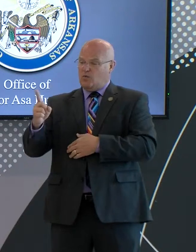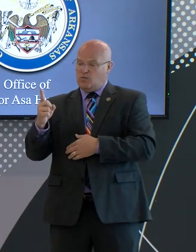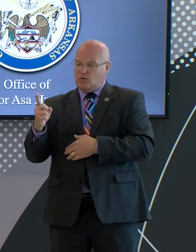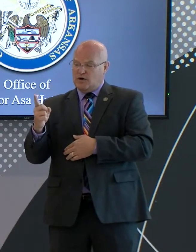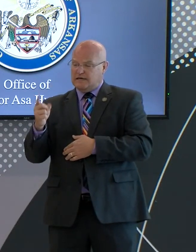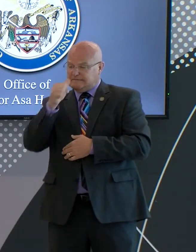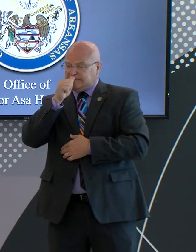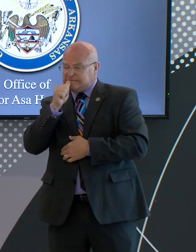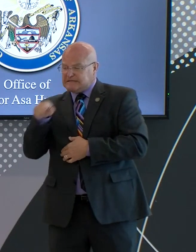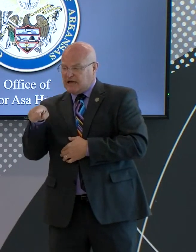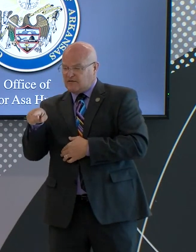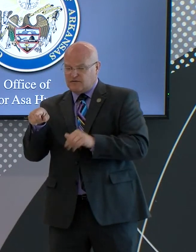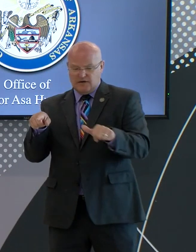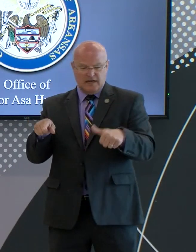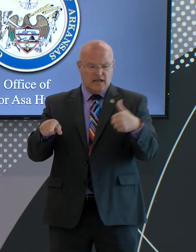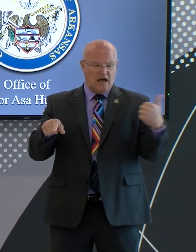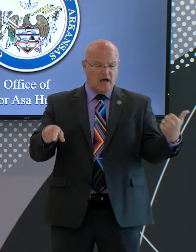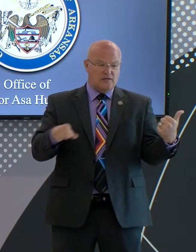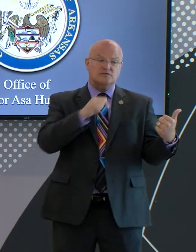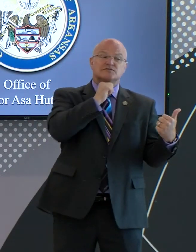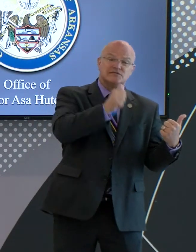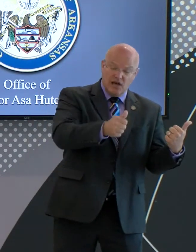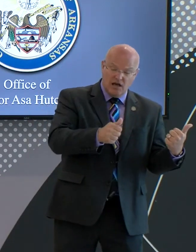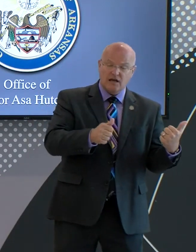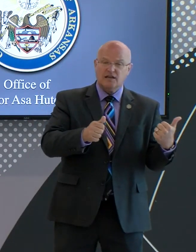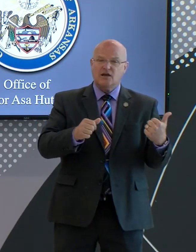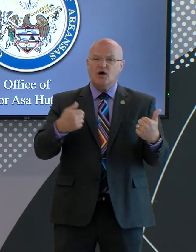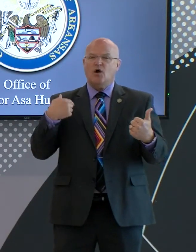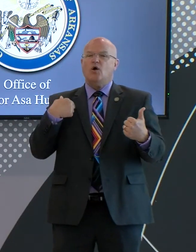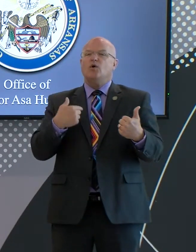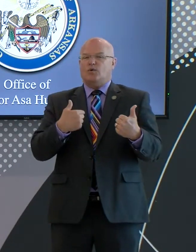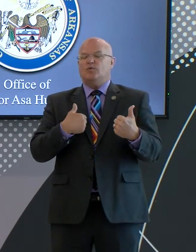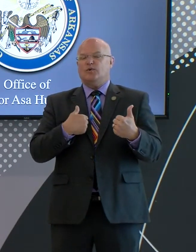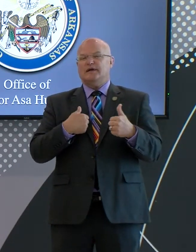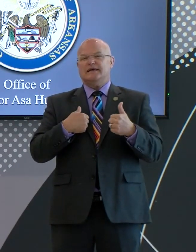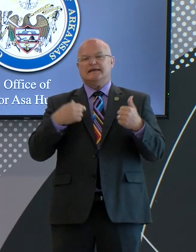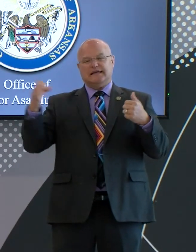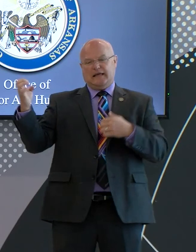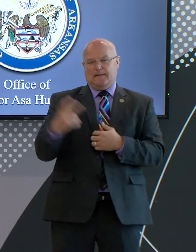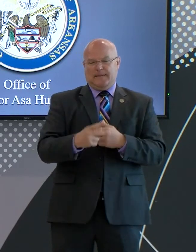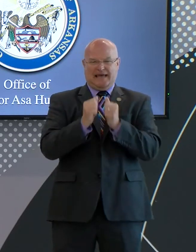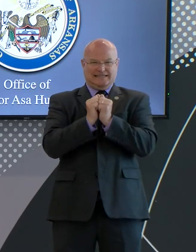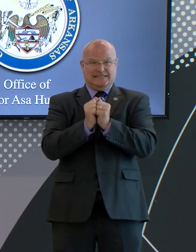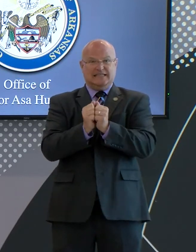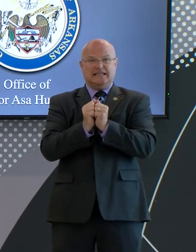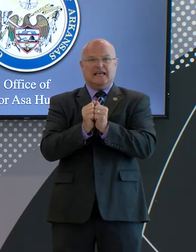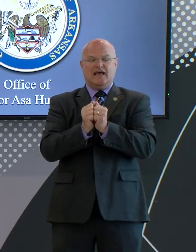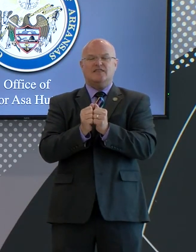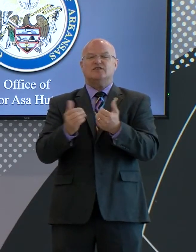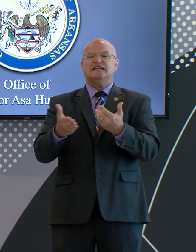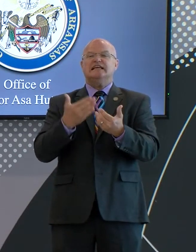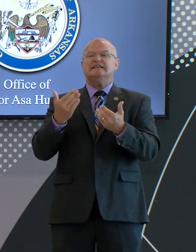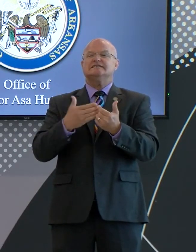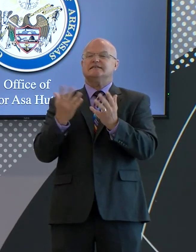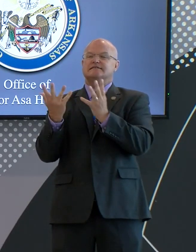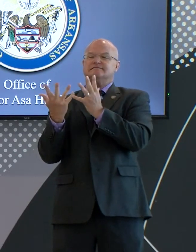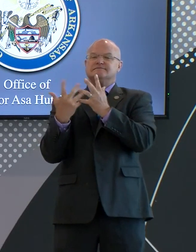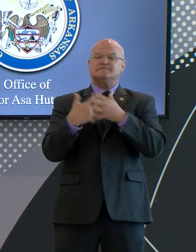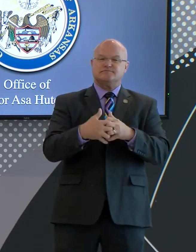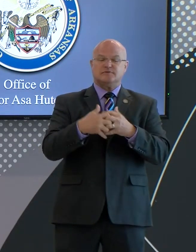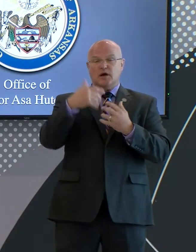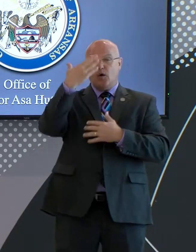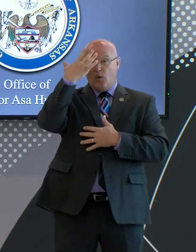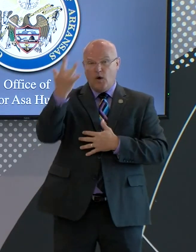might suffer and others might not as bad, we can come back together more easily because we've got